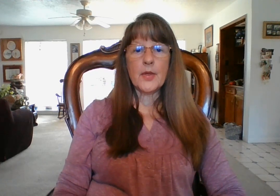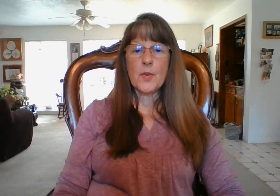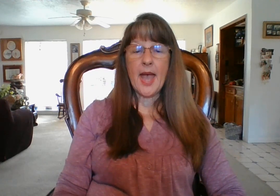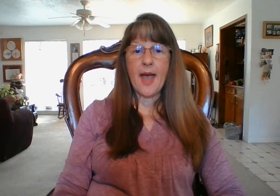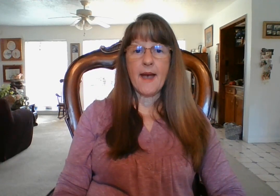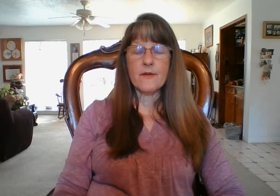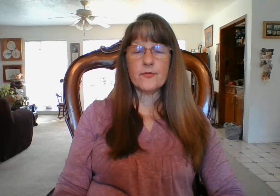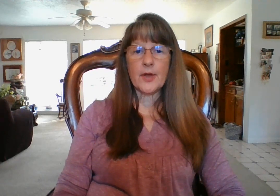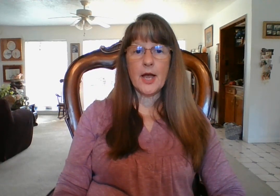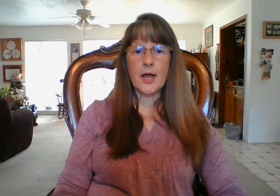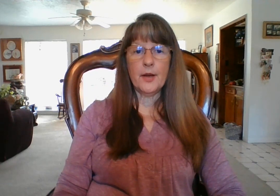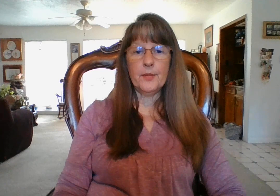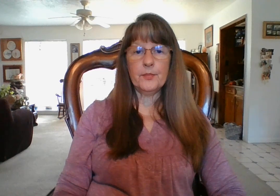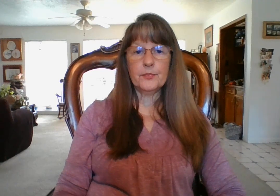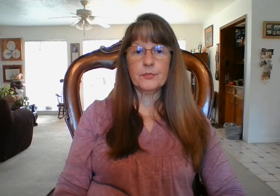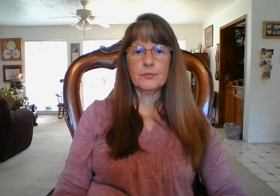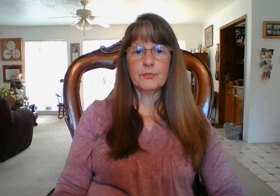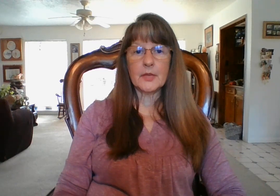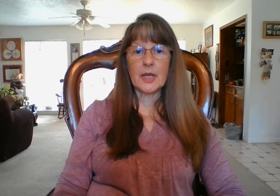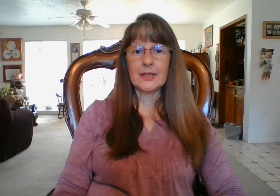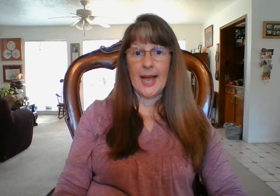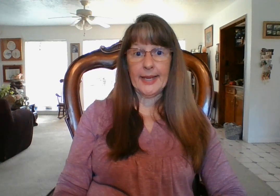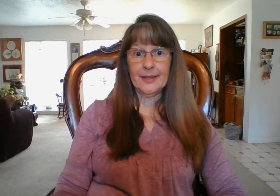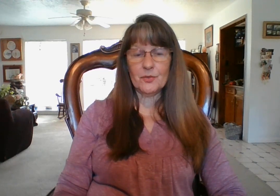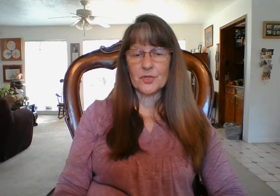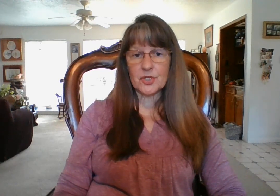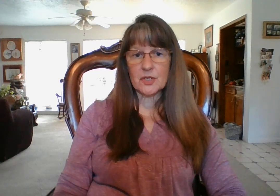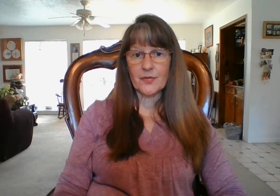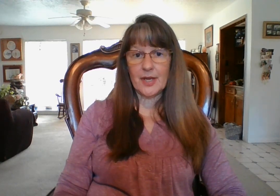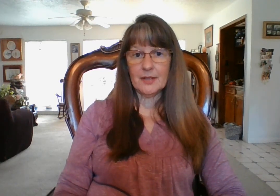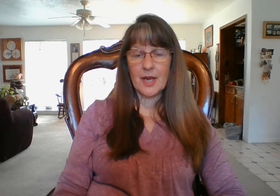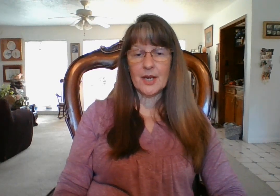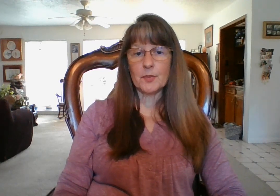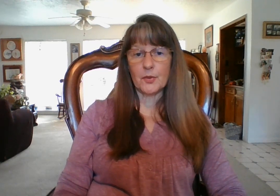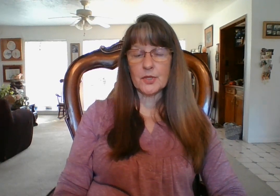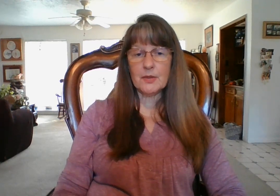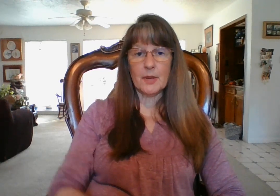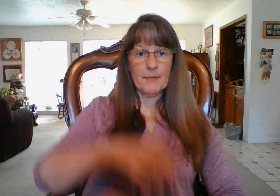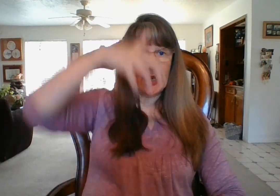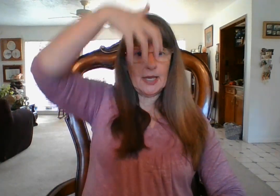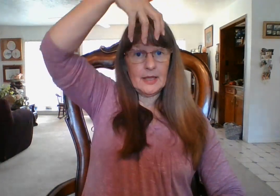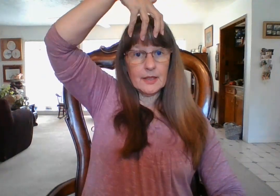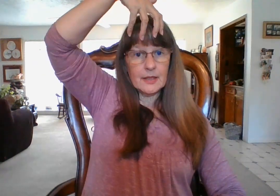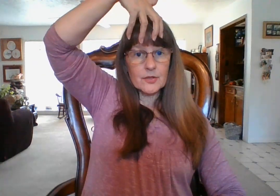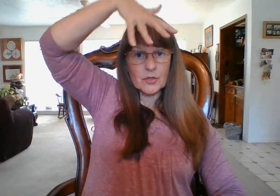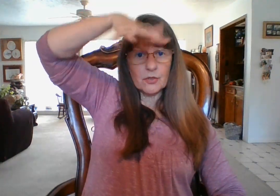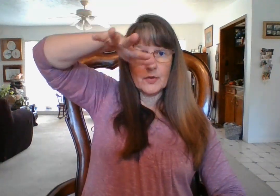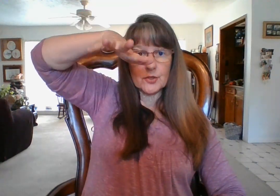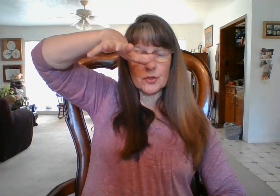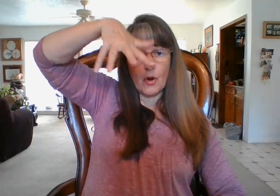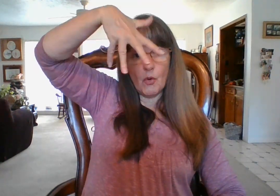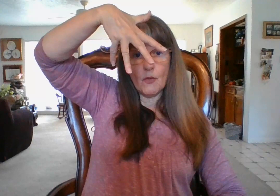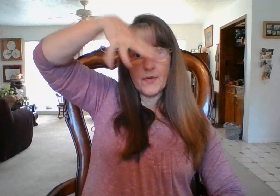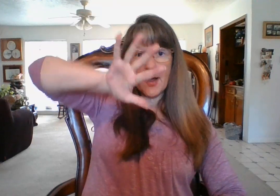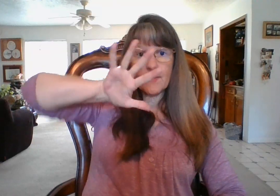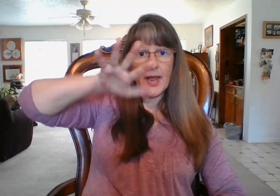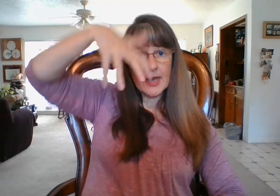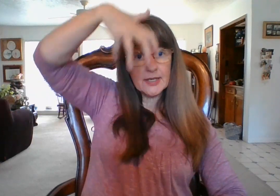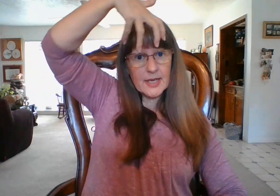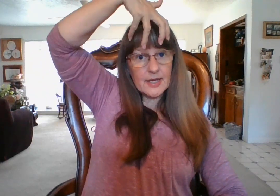Then we have a lion, which is fun, and it's mostly the mane. So you've got your whole 5 hand, and